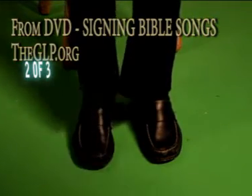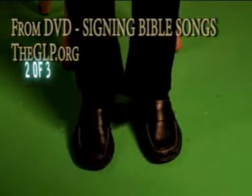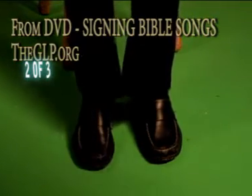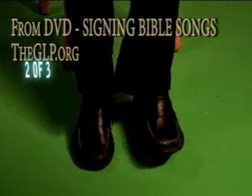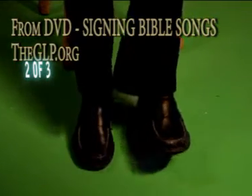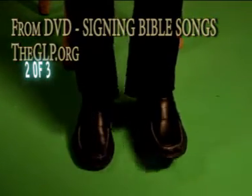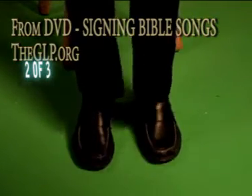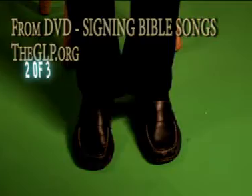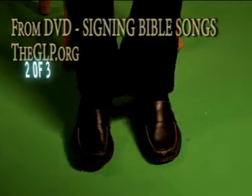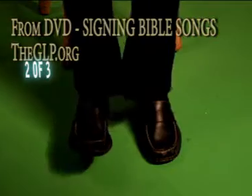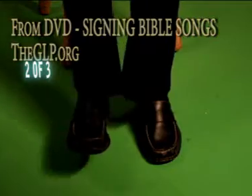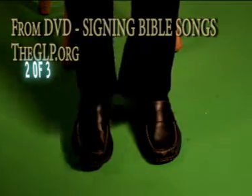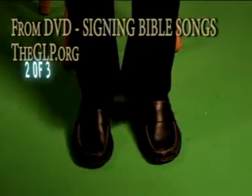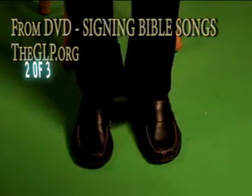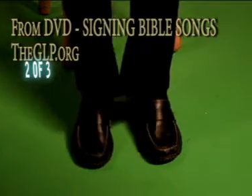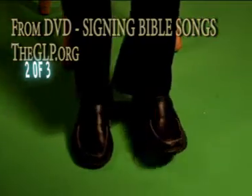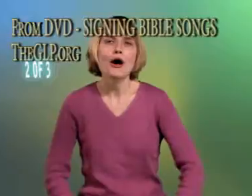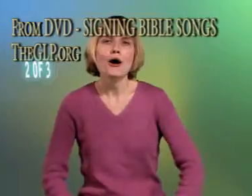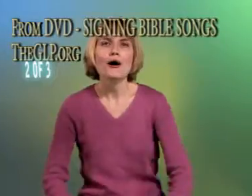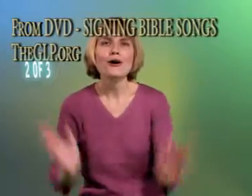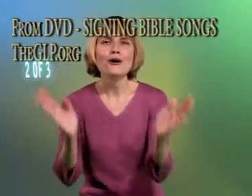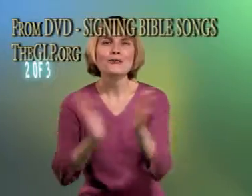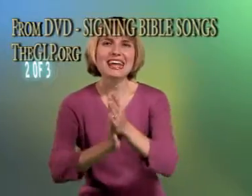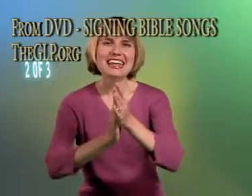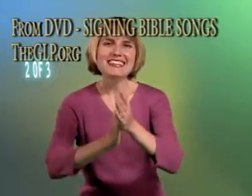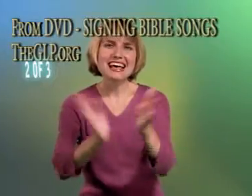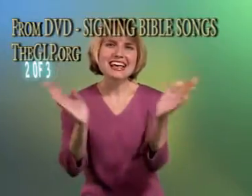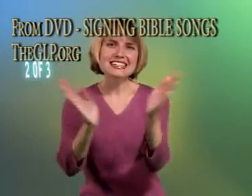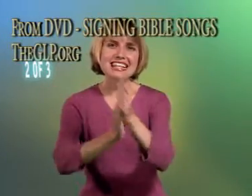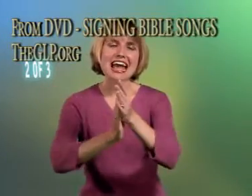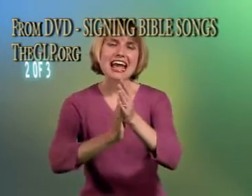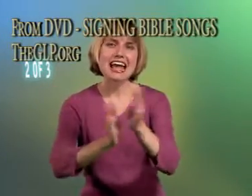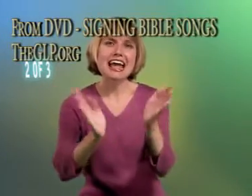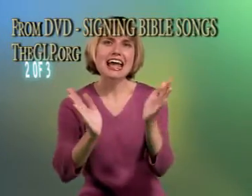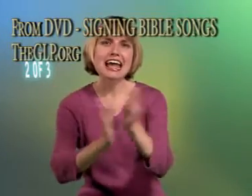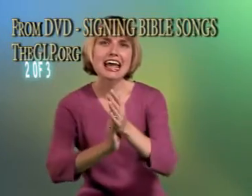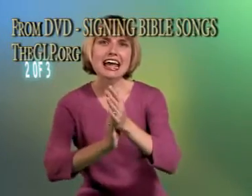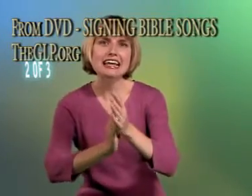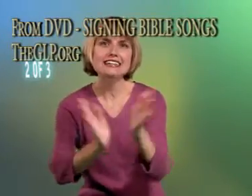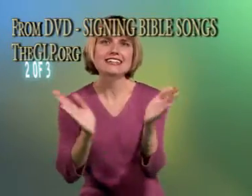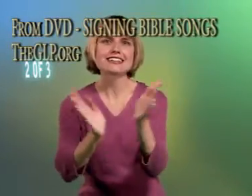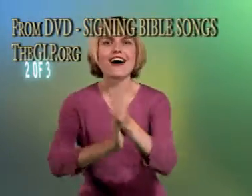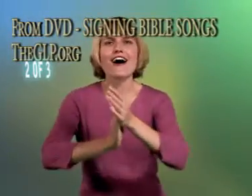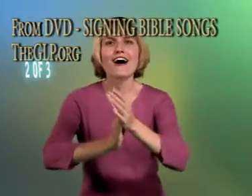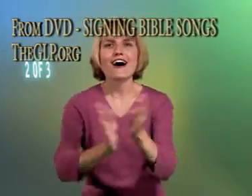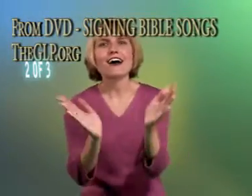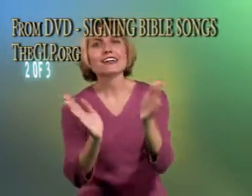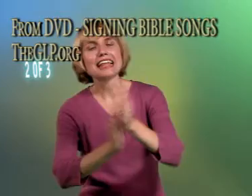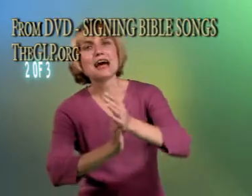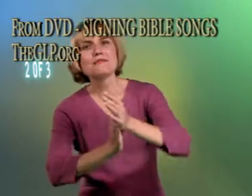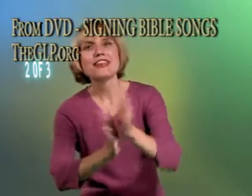marching in. Oh, when the saints all clap